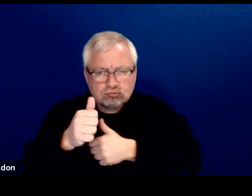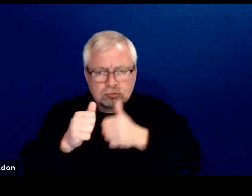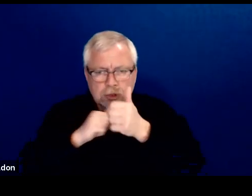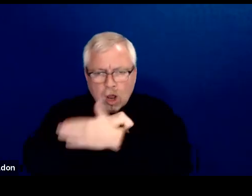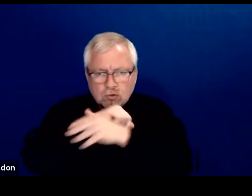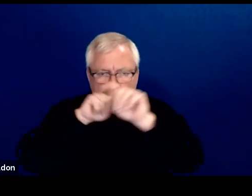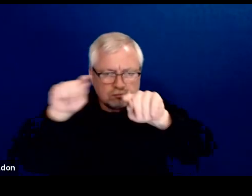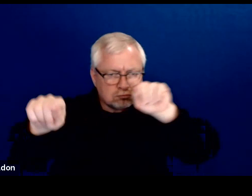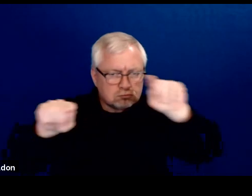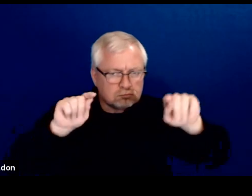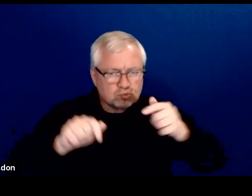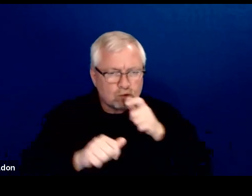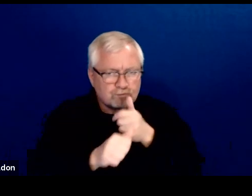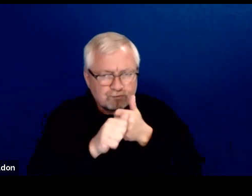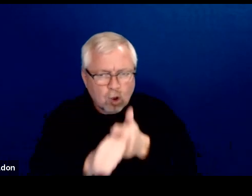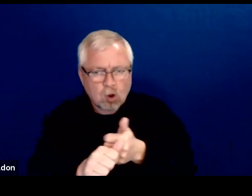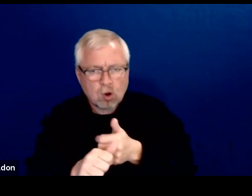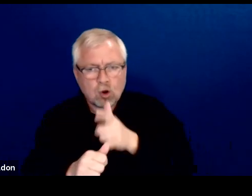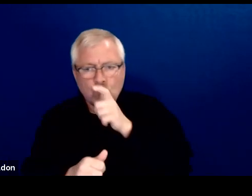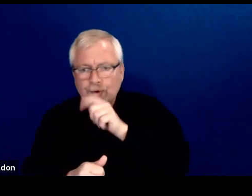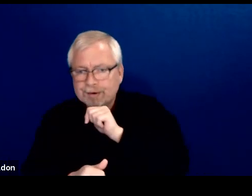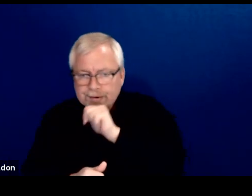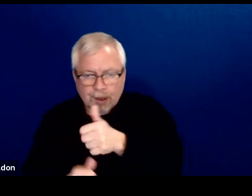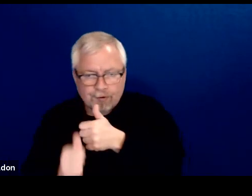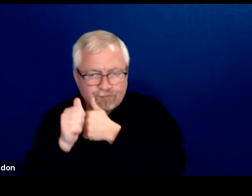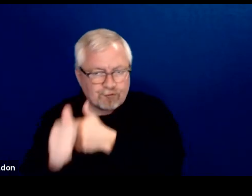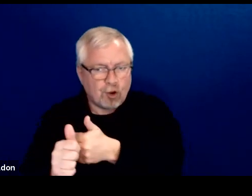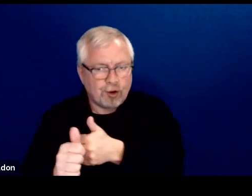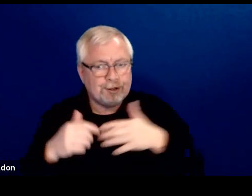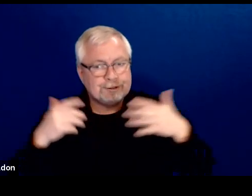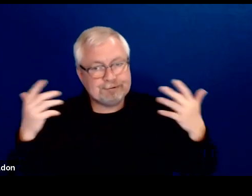that aren't doing it as well as others. And so,